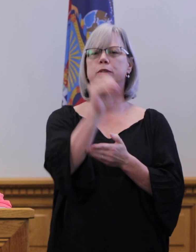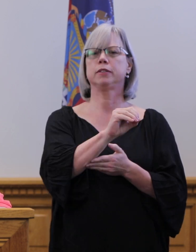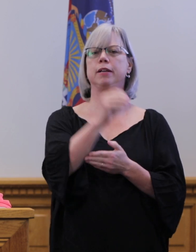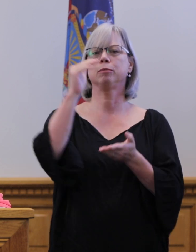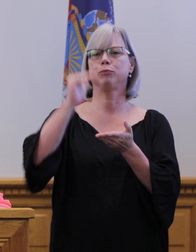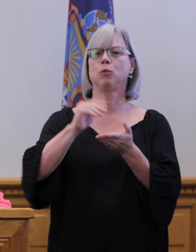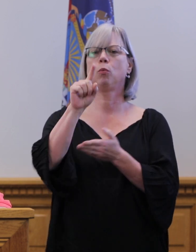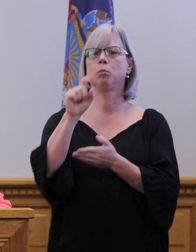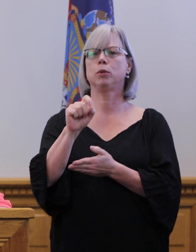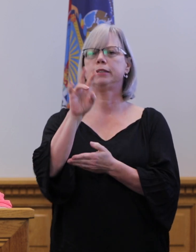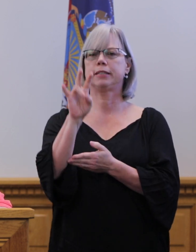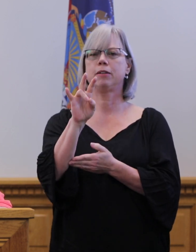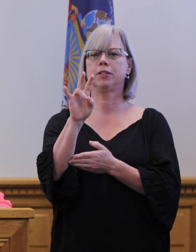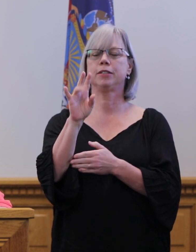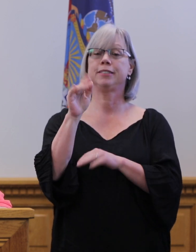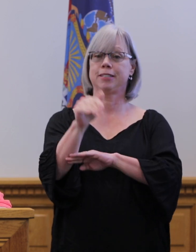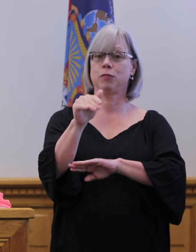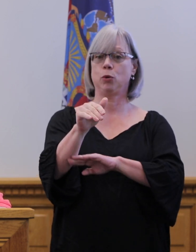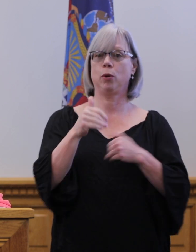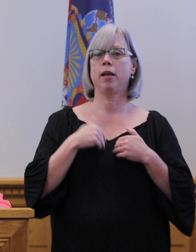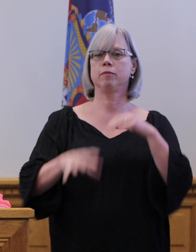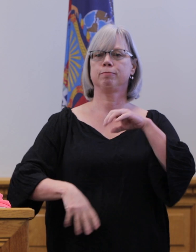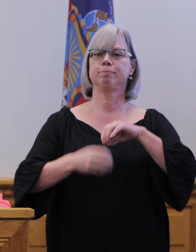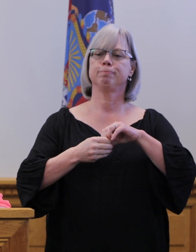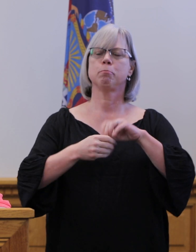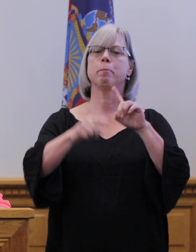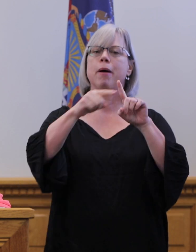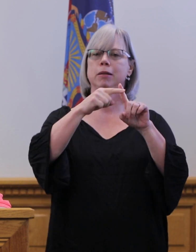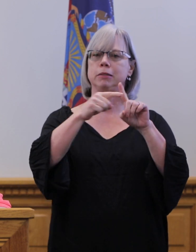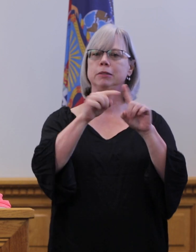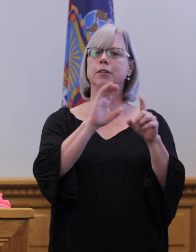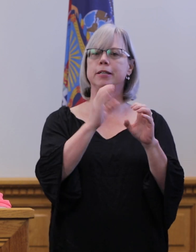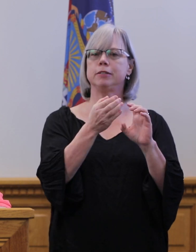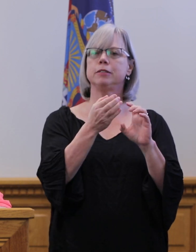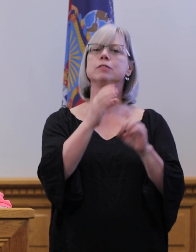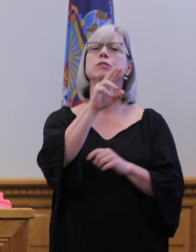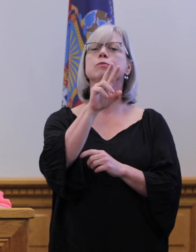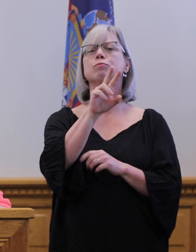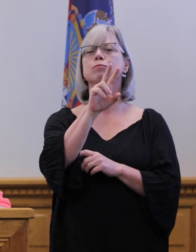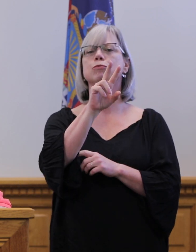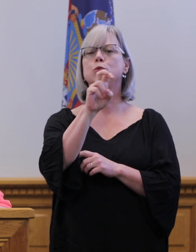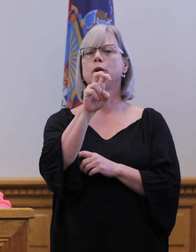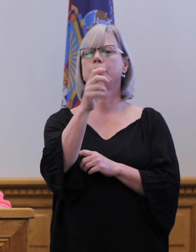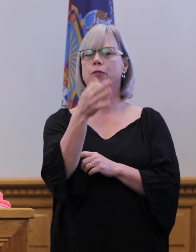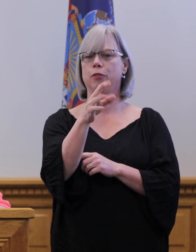this afternoon, we have 213 total active positive cases. We